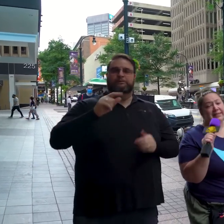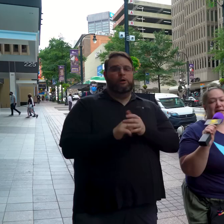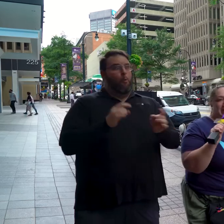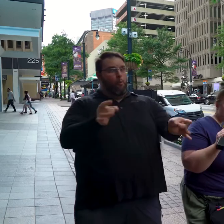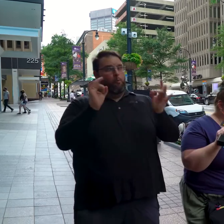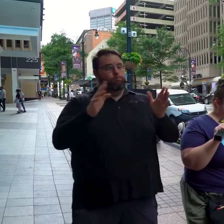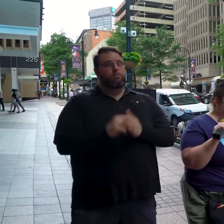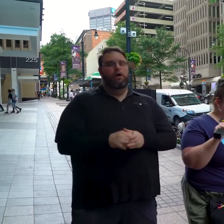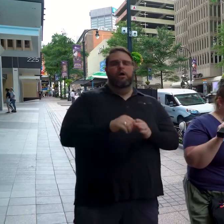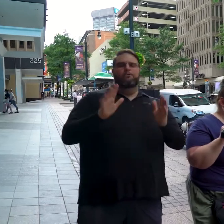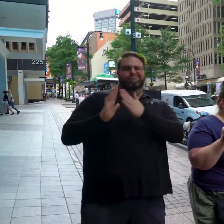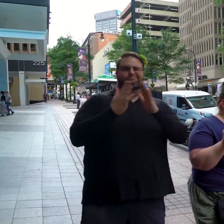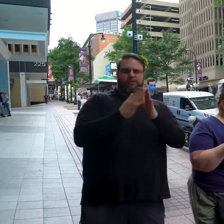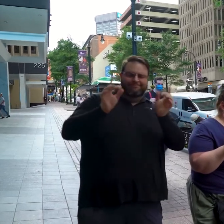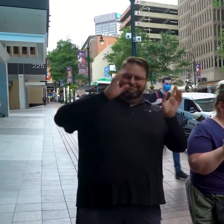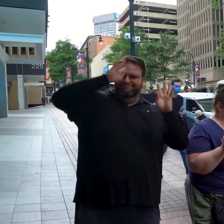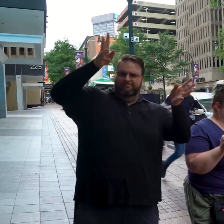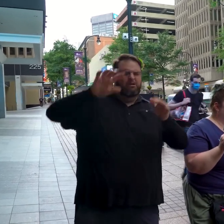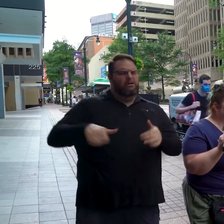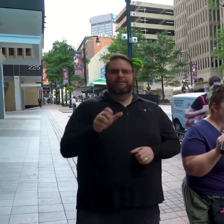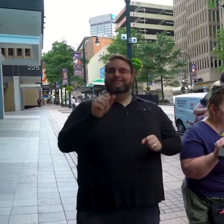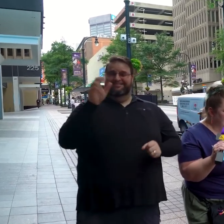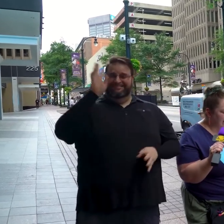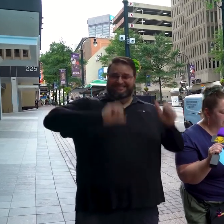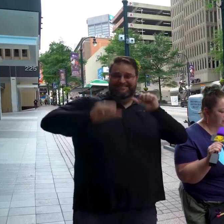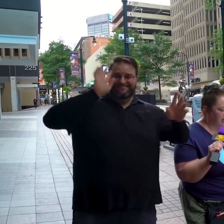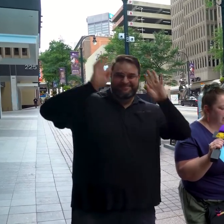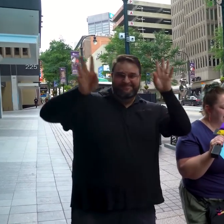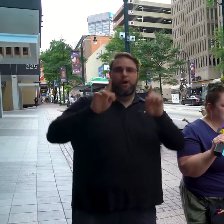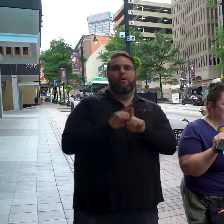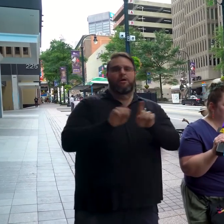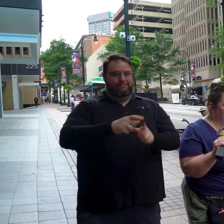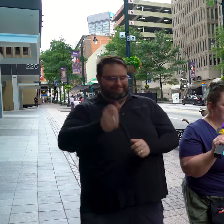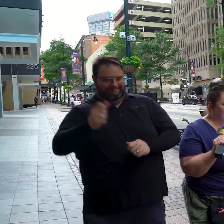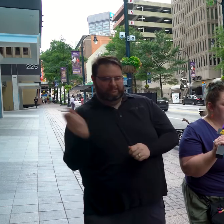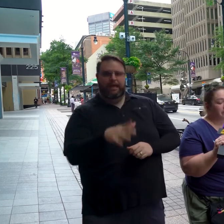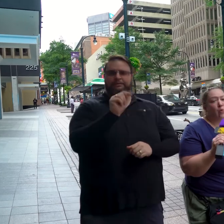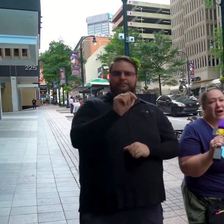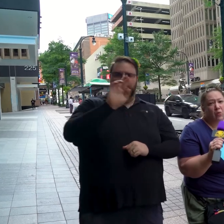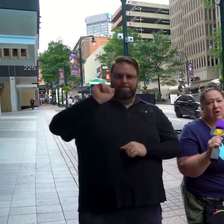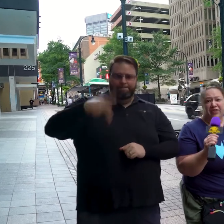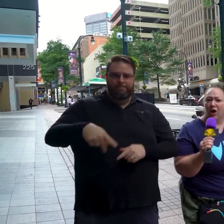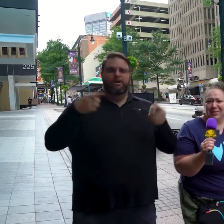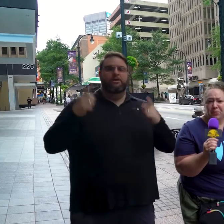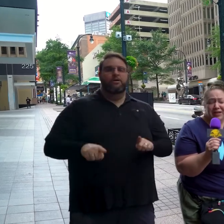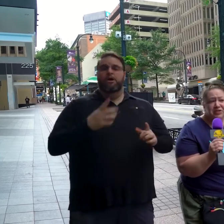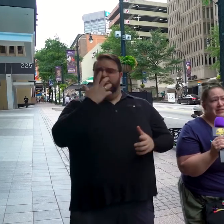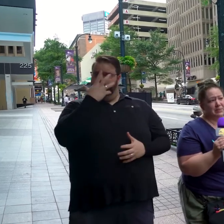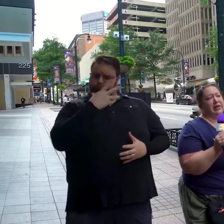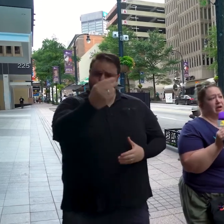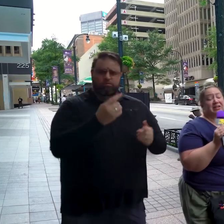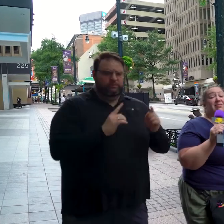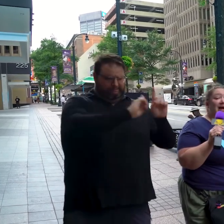urban fantasy, military sci-fi. What else is over there? Open gaming is over there, tabletop, LARPing, Werewolf, the Artemis